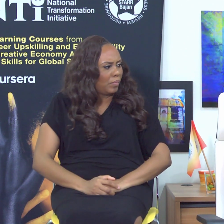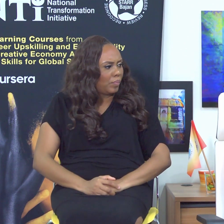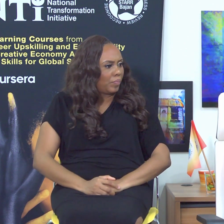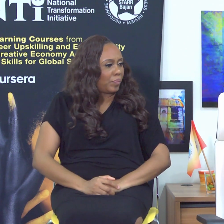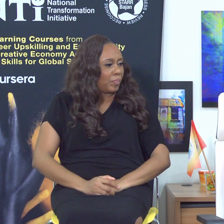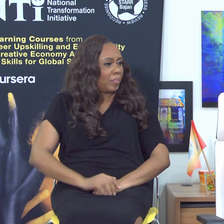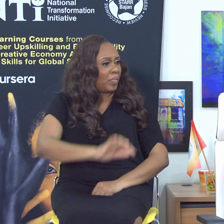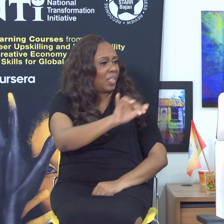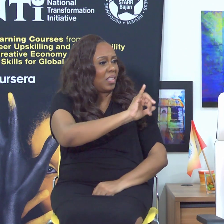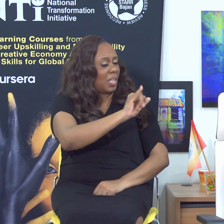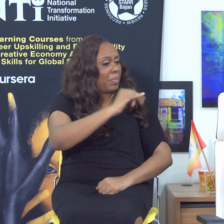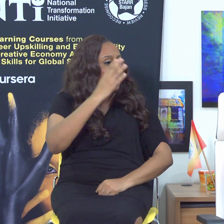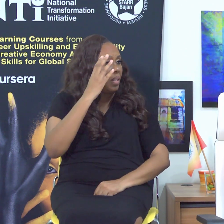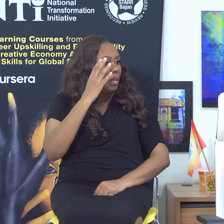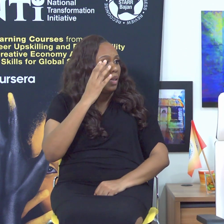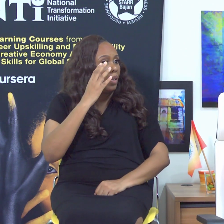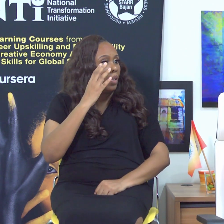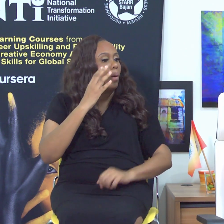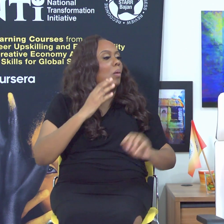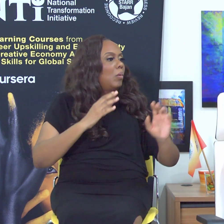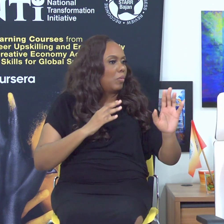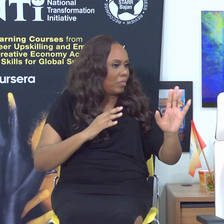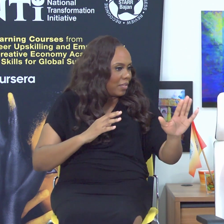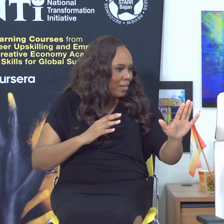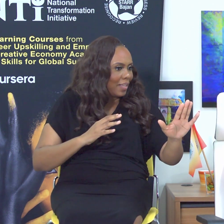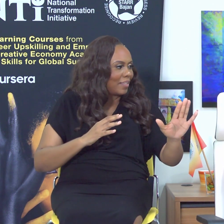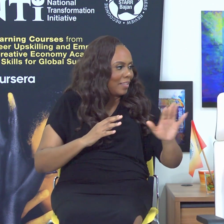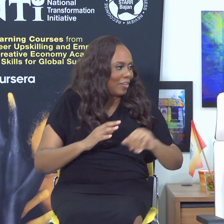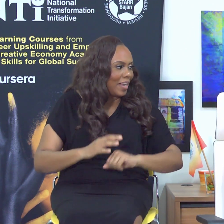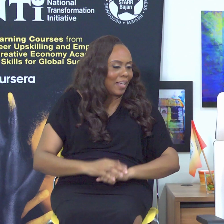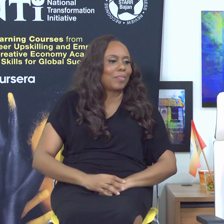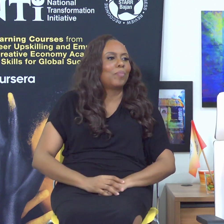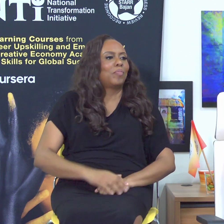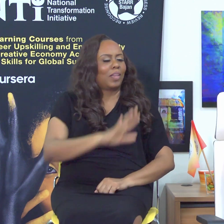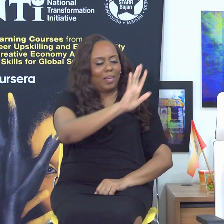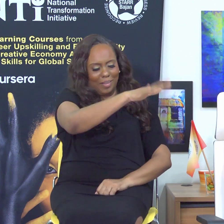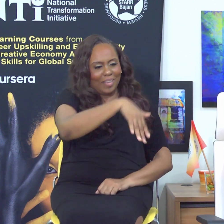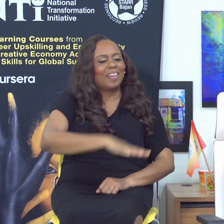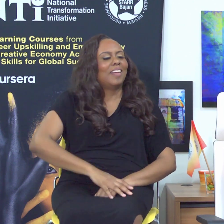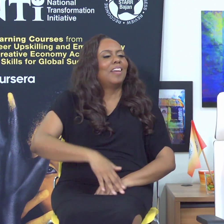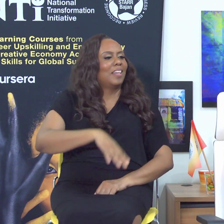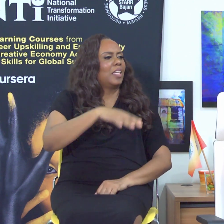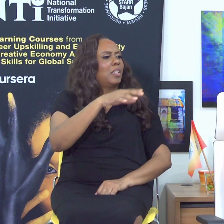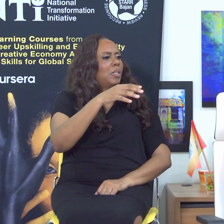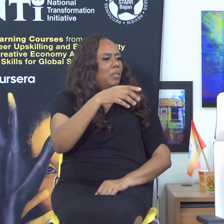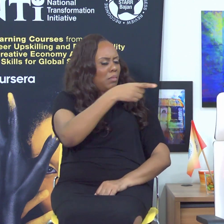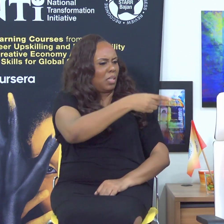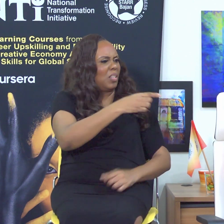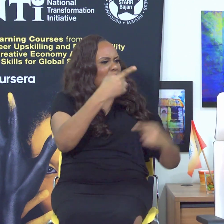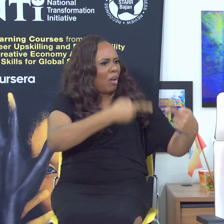same experience in your work? Oh, sorry. Sorry.